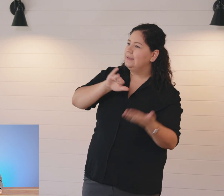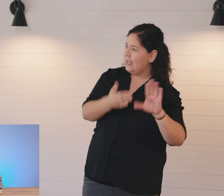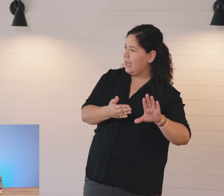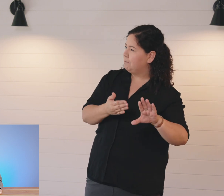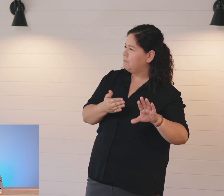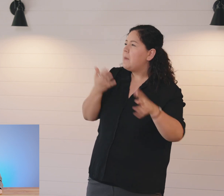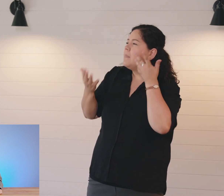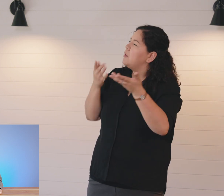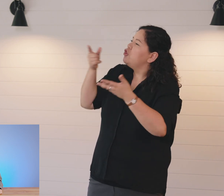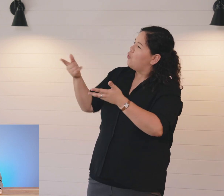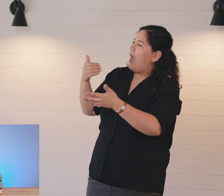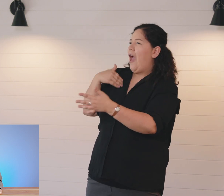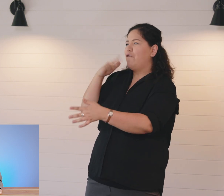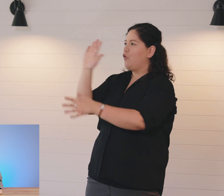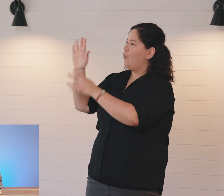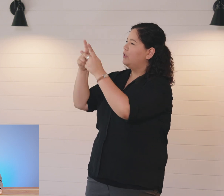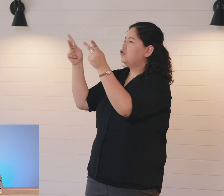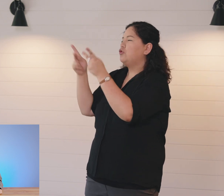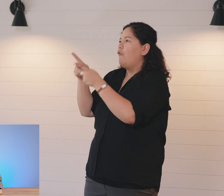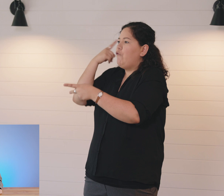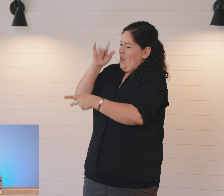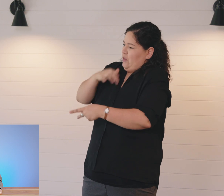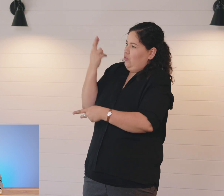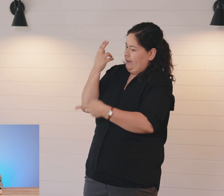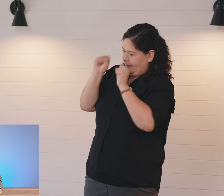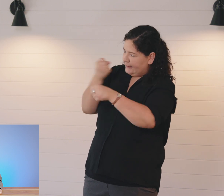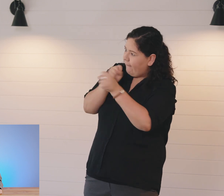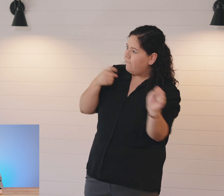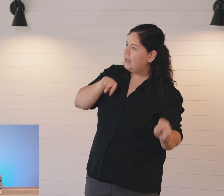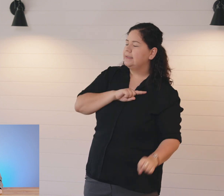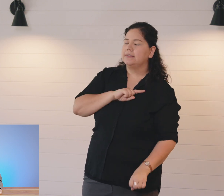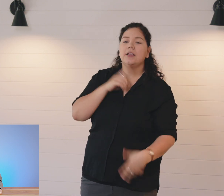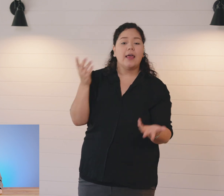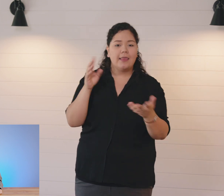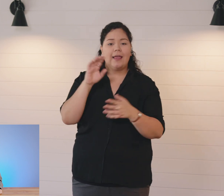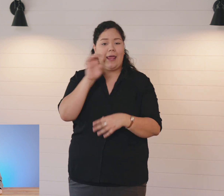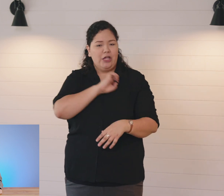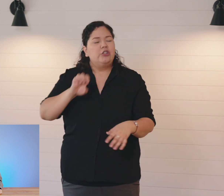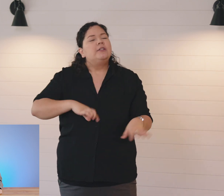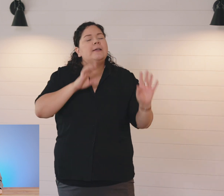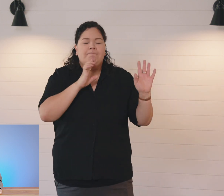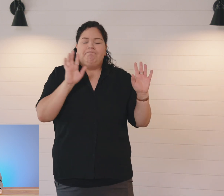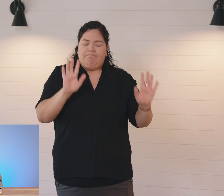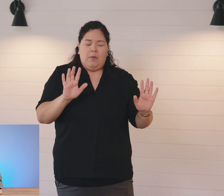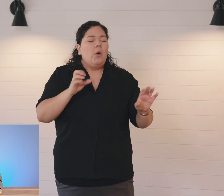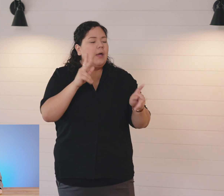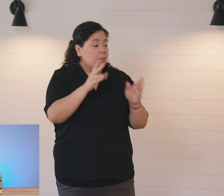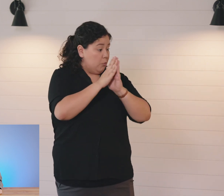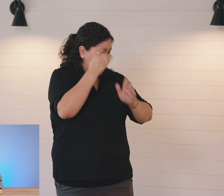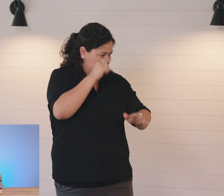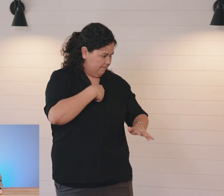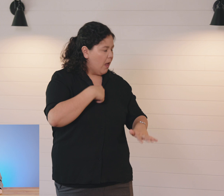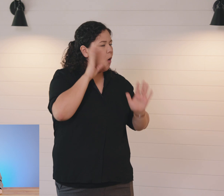situation for just such a time as this. And then there's that famous phrase in the book of Esther where Esther says, all right, you guys pray for me. I